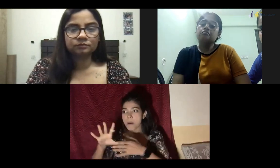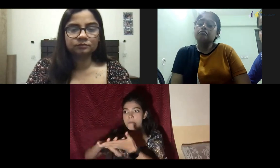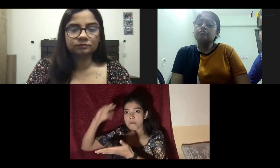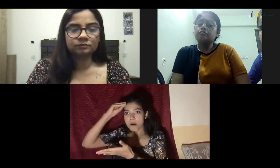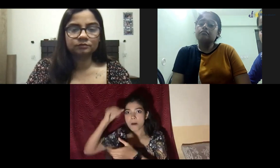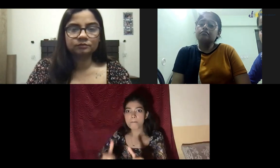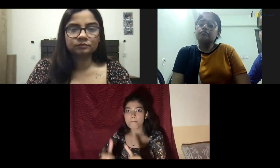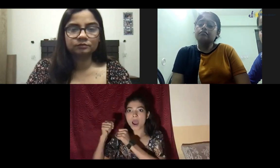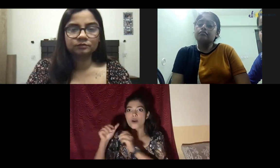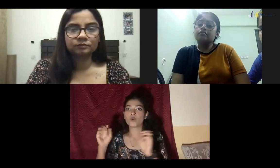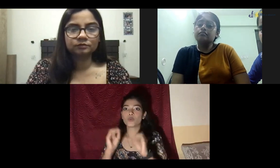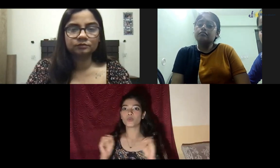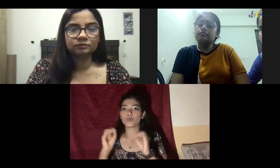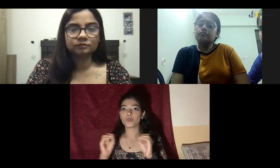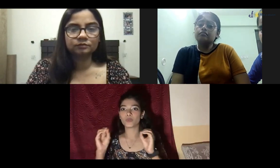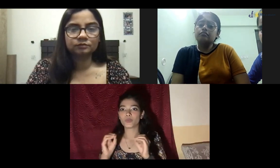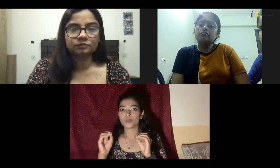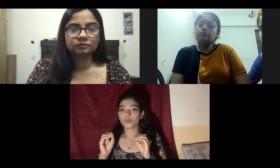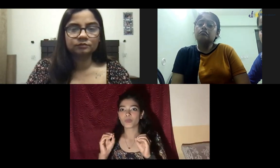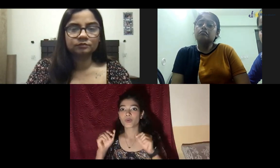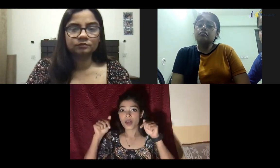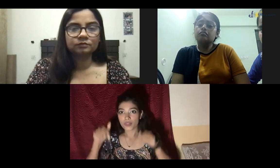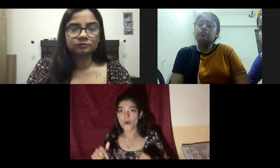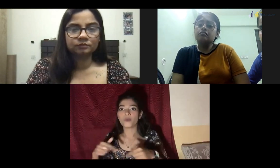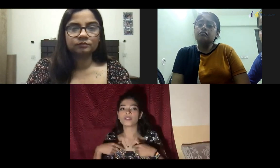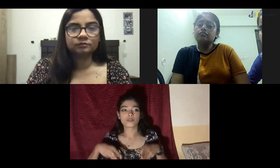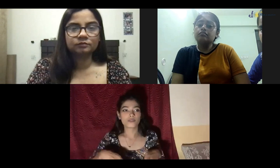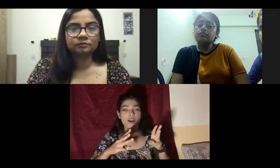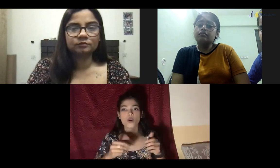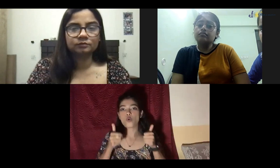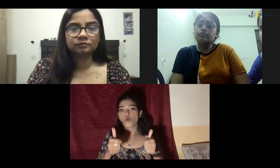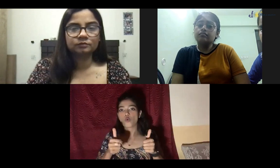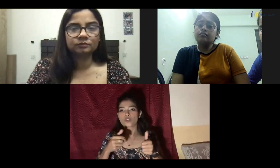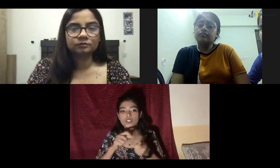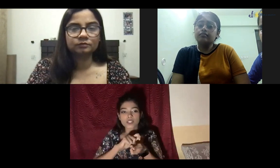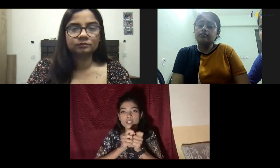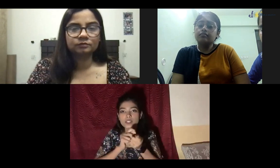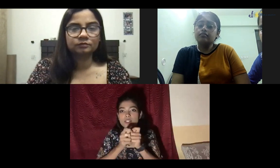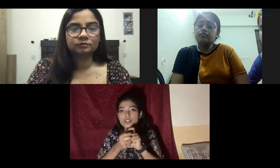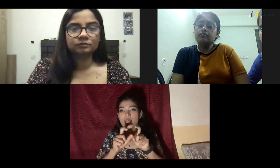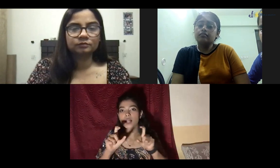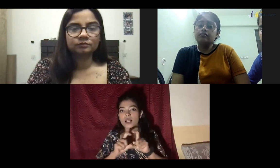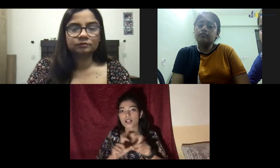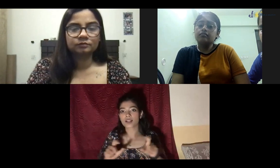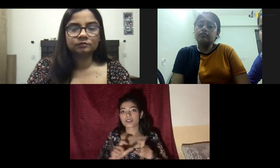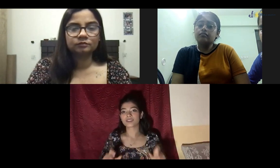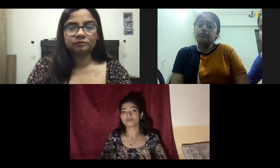yourself. You are making the mistakes the way in this way. Then how you will learn? So you have to